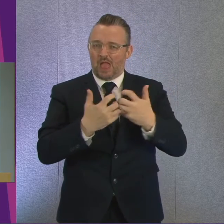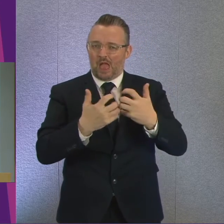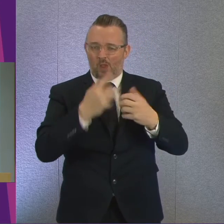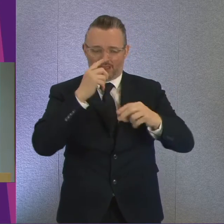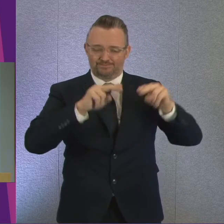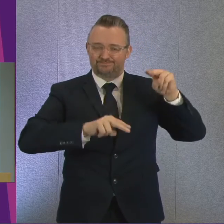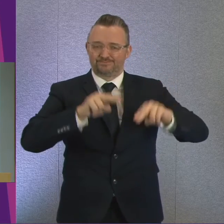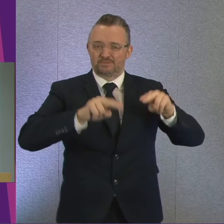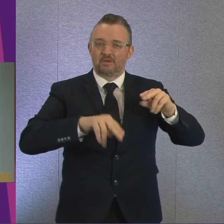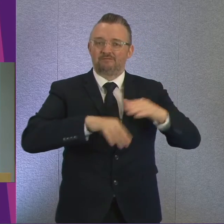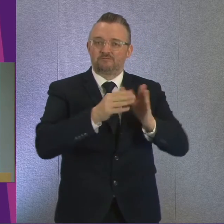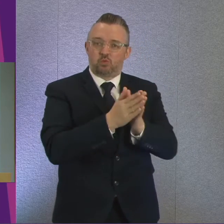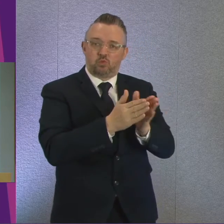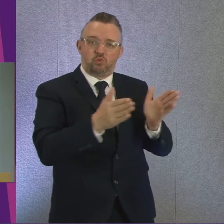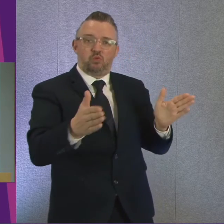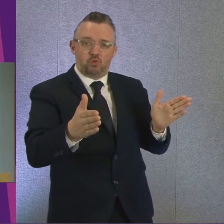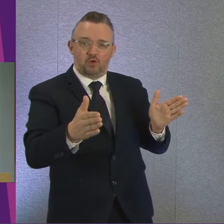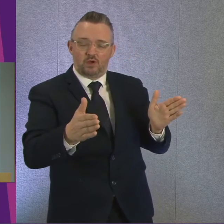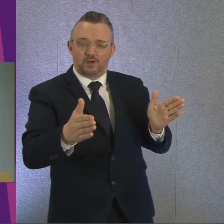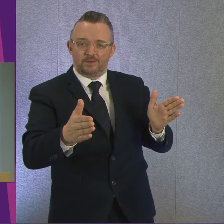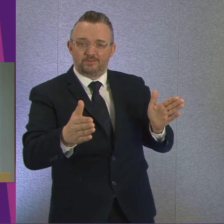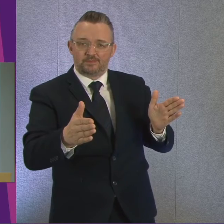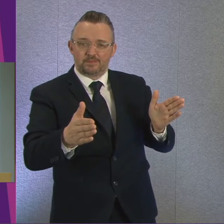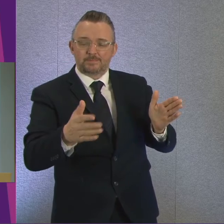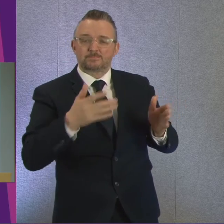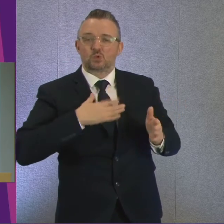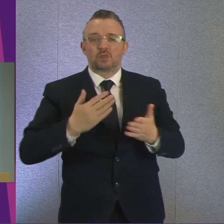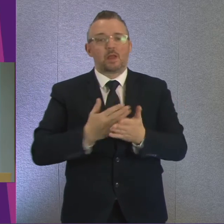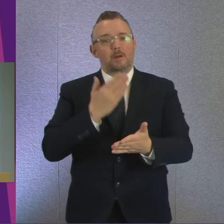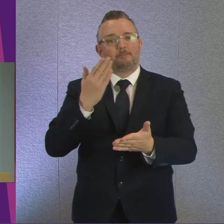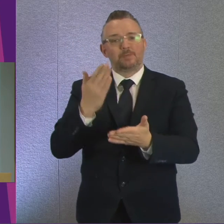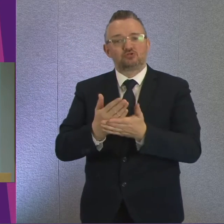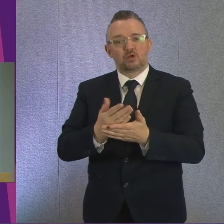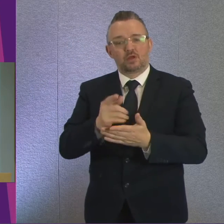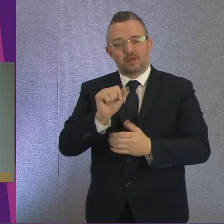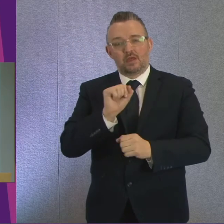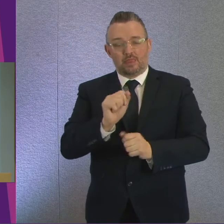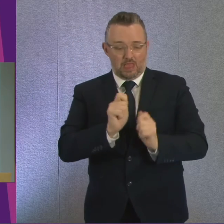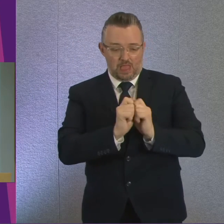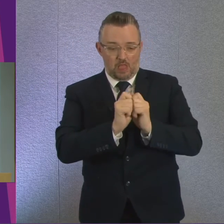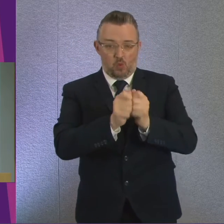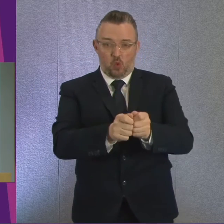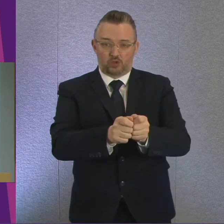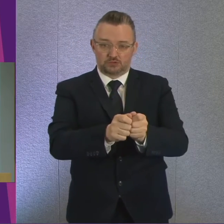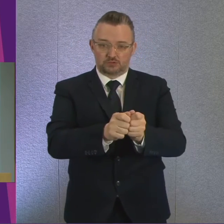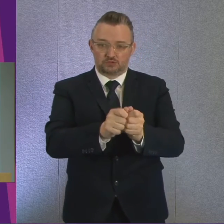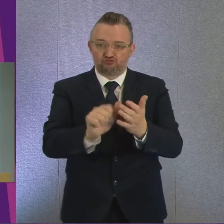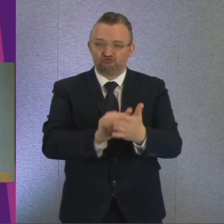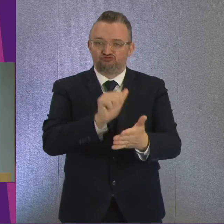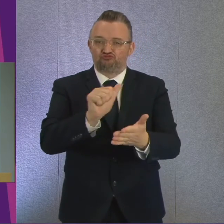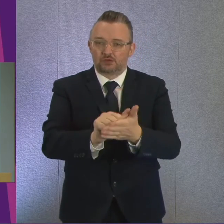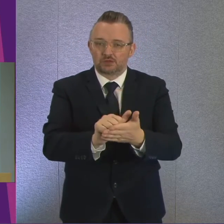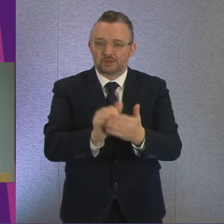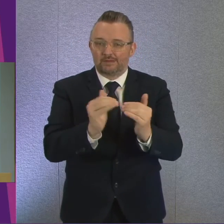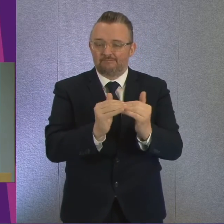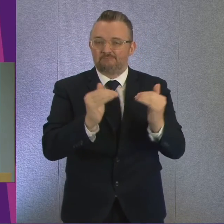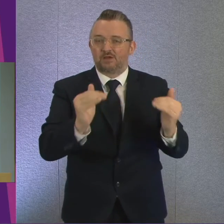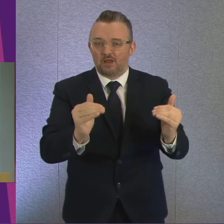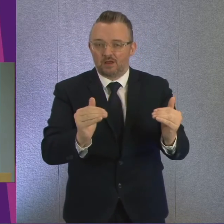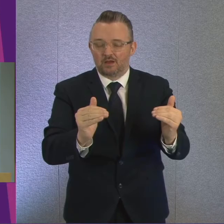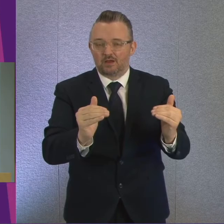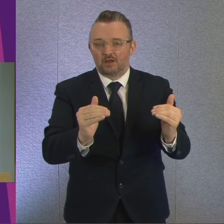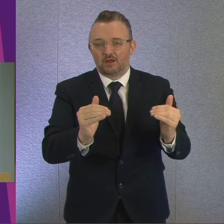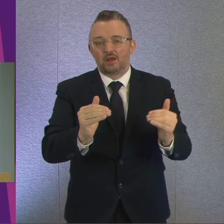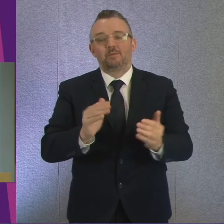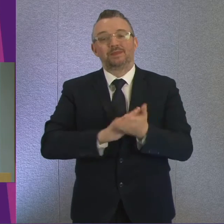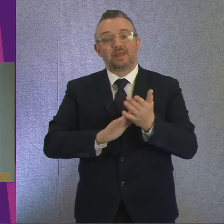performed in the exams that they are due to sit this year. And to ensure the integrity of the awards, it's right and important that the SQA will be able to